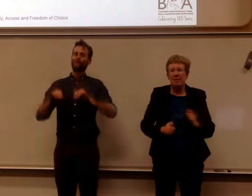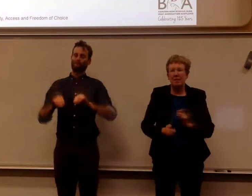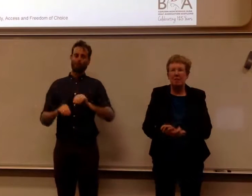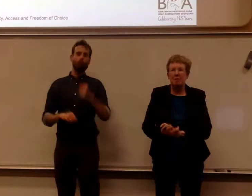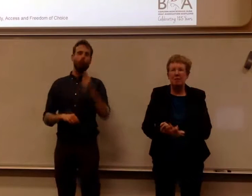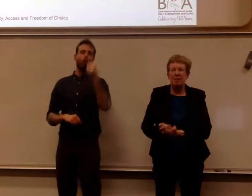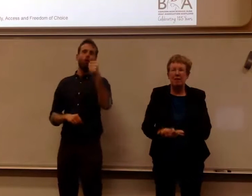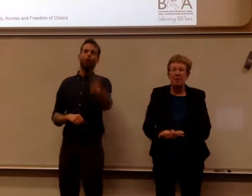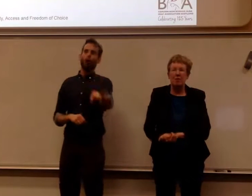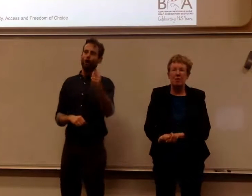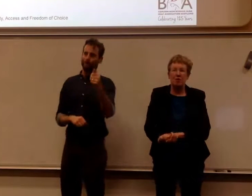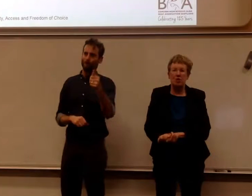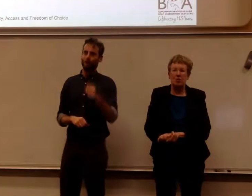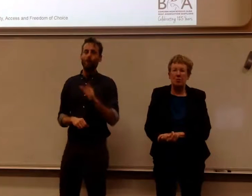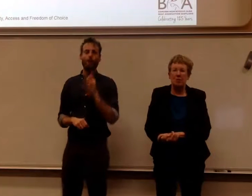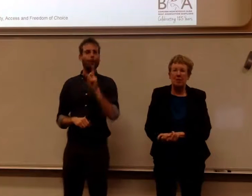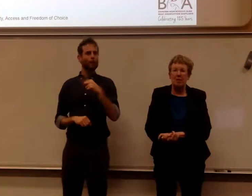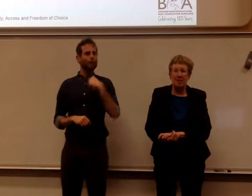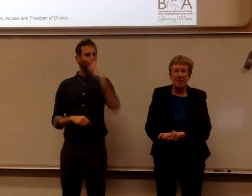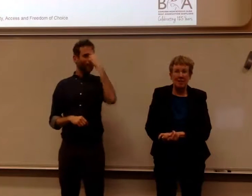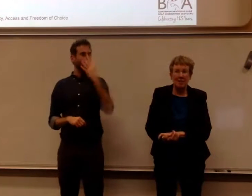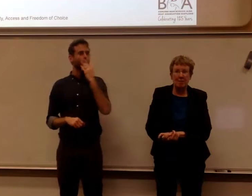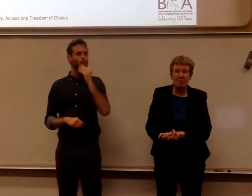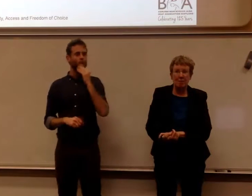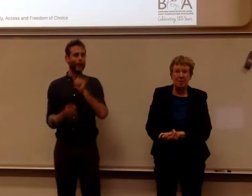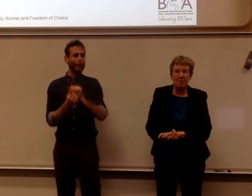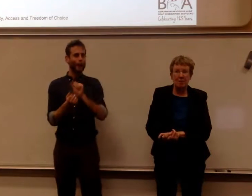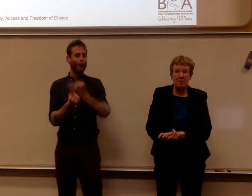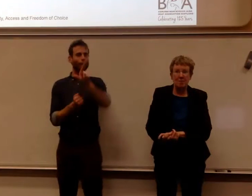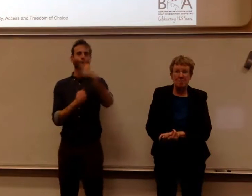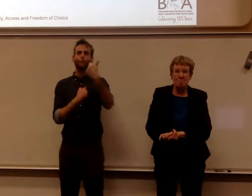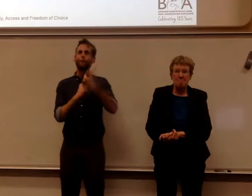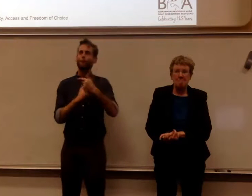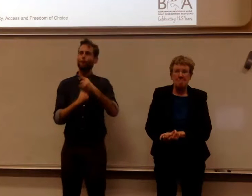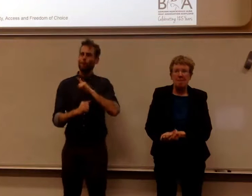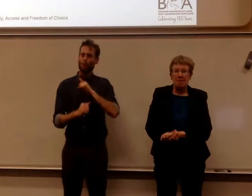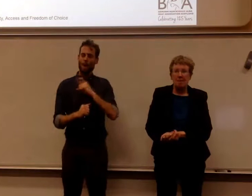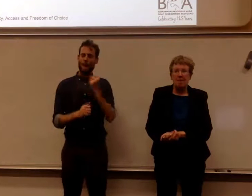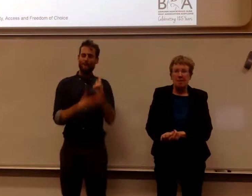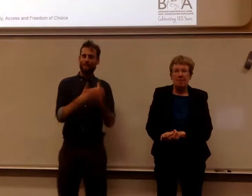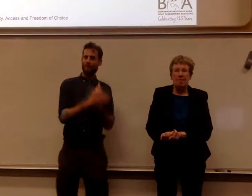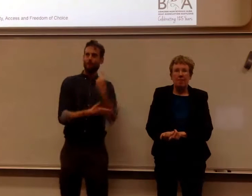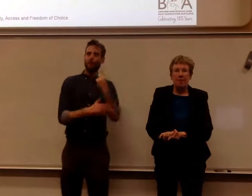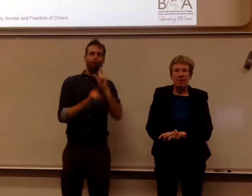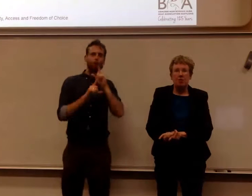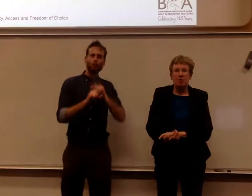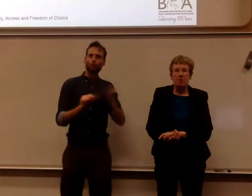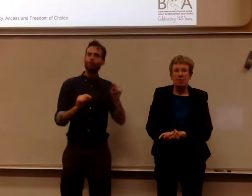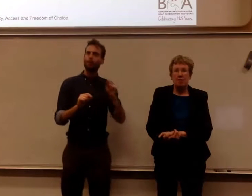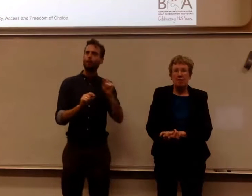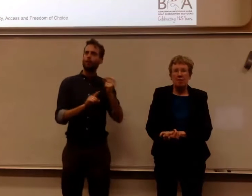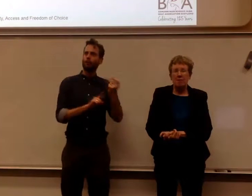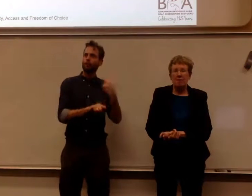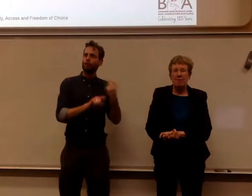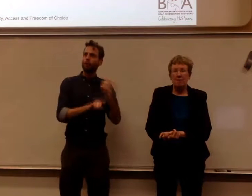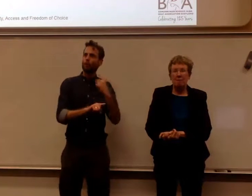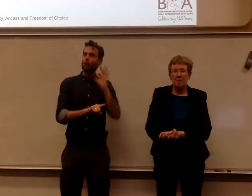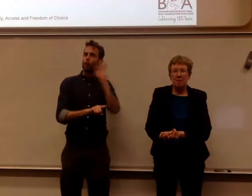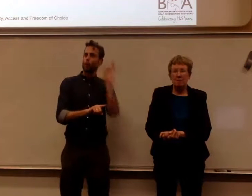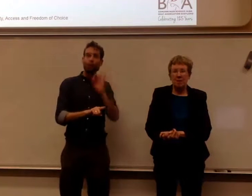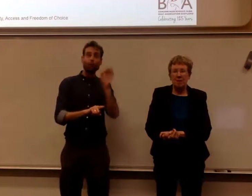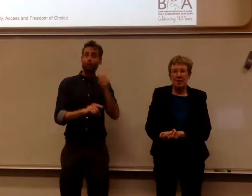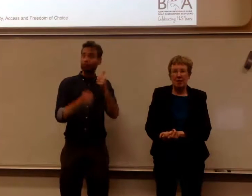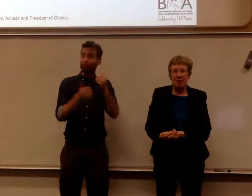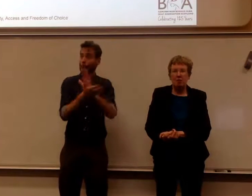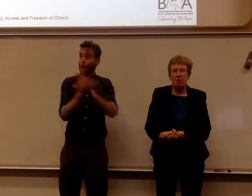tweets and things coming in for questions as well. Is that okay with everybody? Okay, so should we have about 5